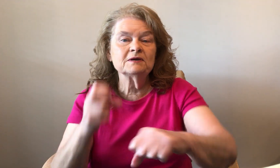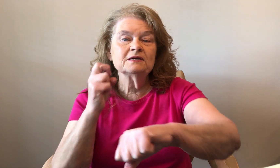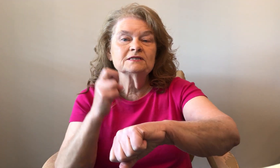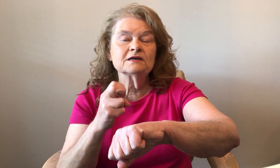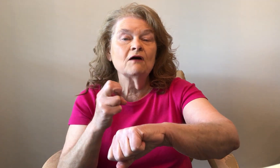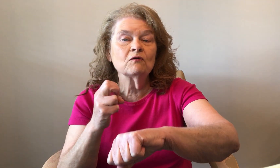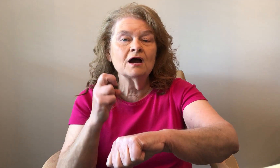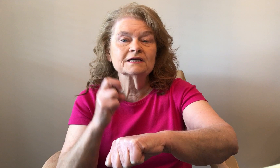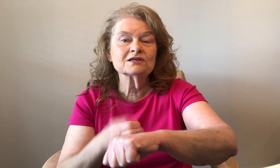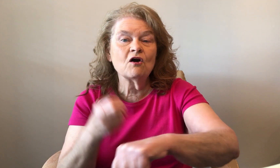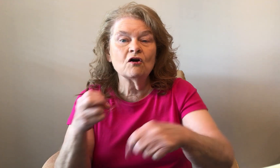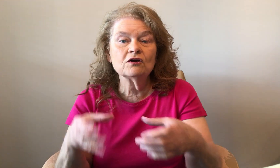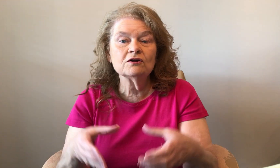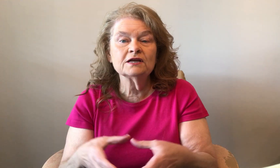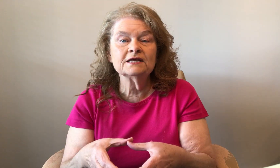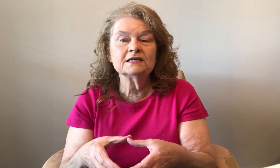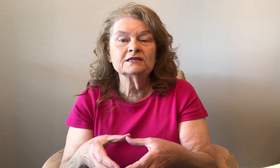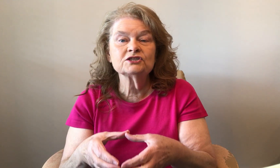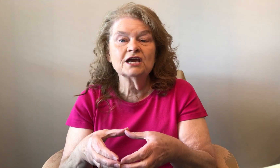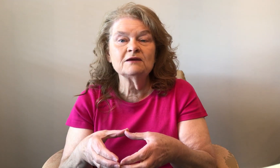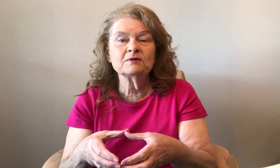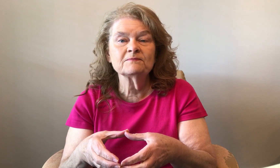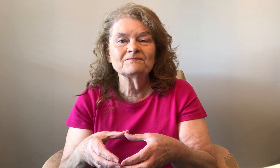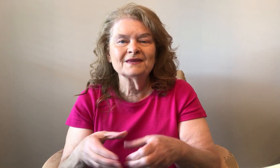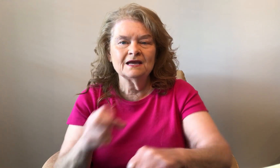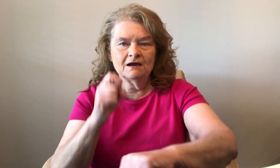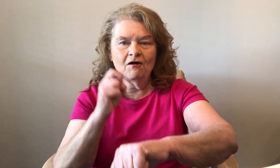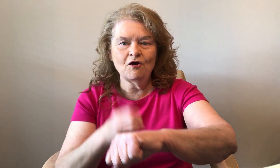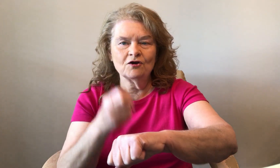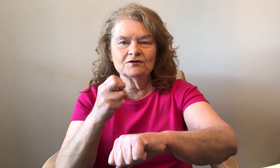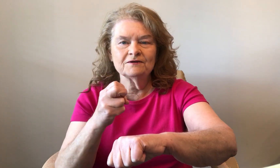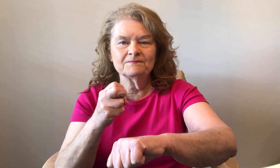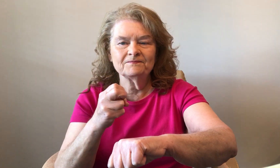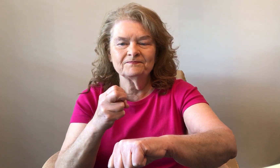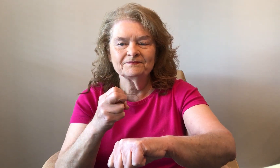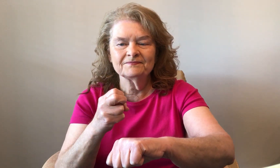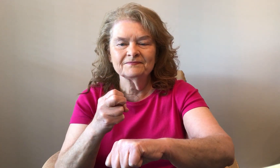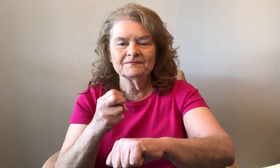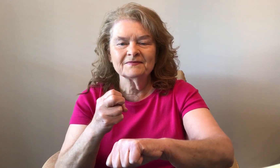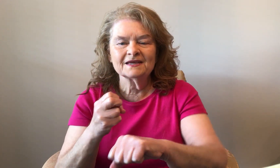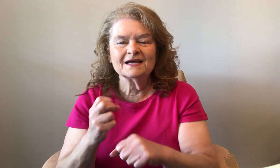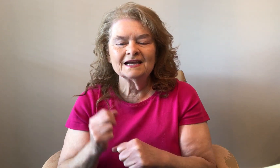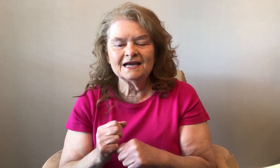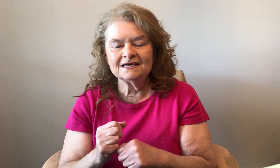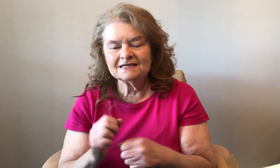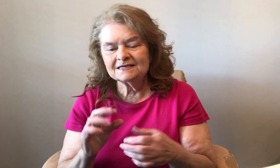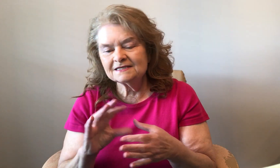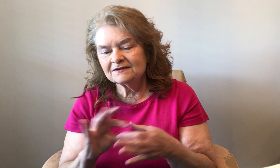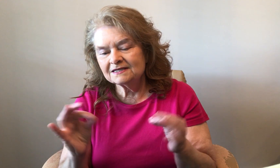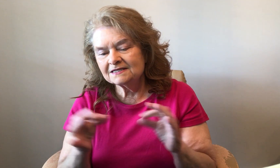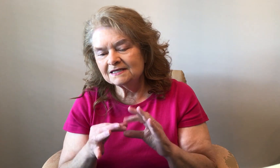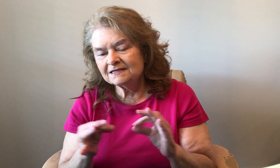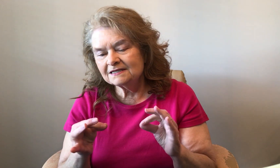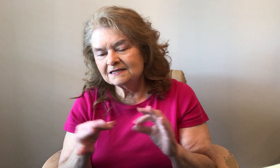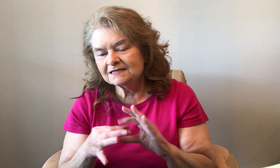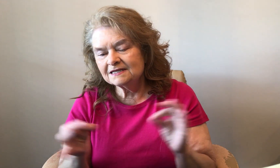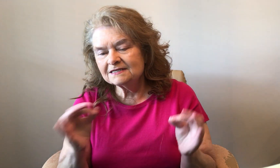So rock is hard, and then the shape, hard. Okay, so the